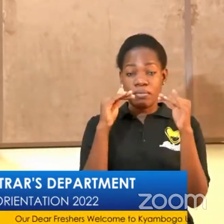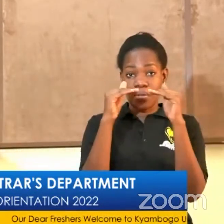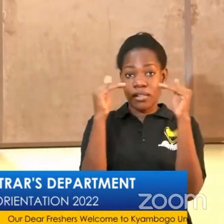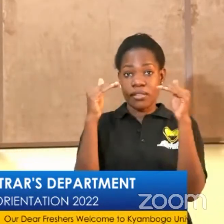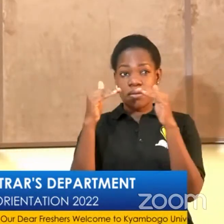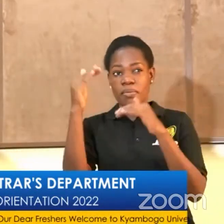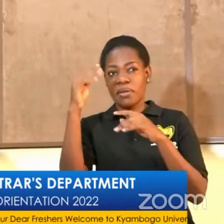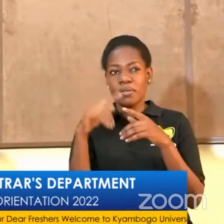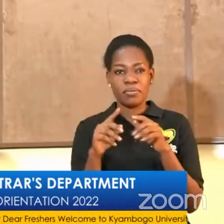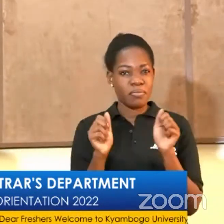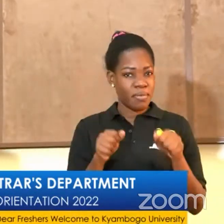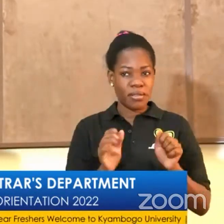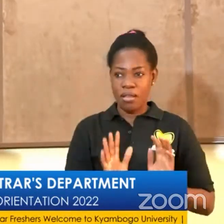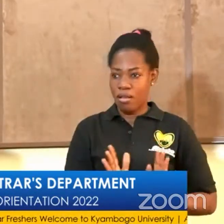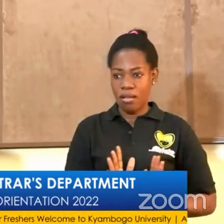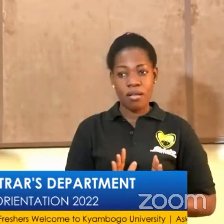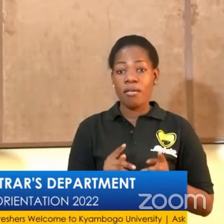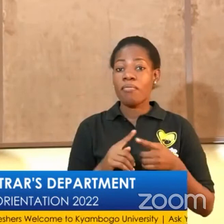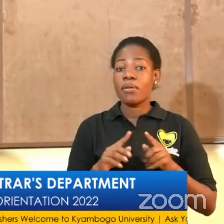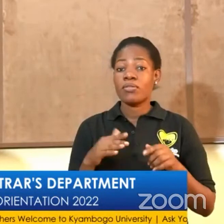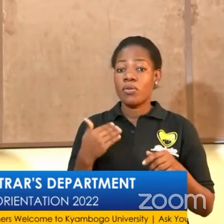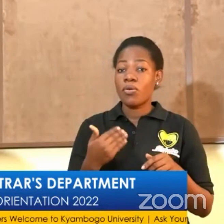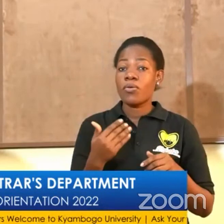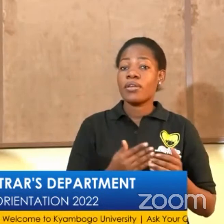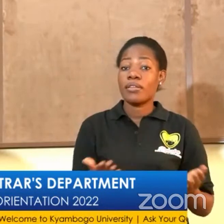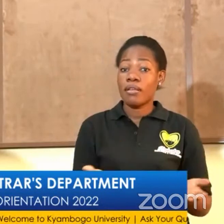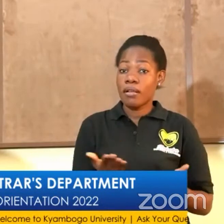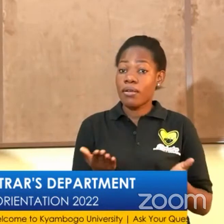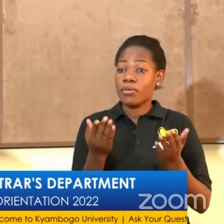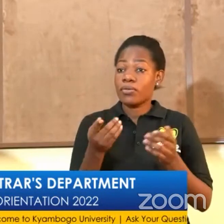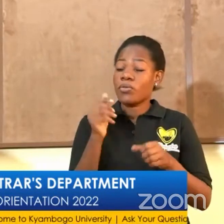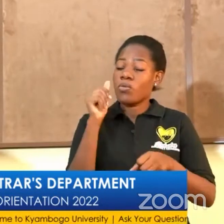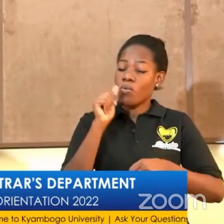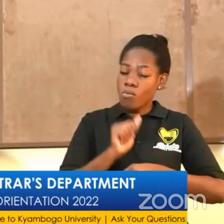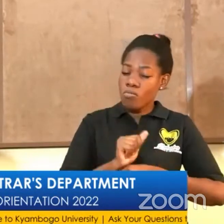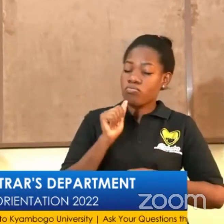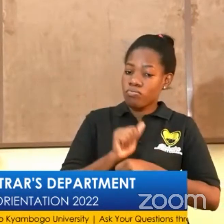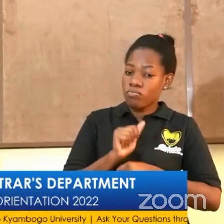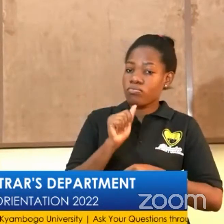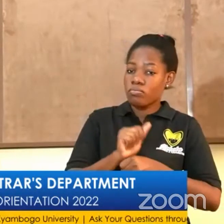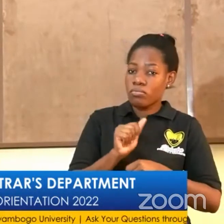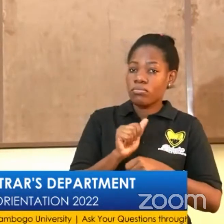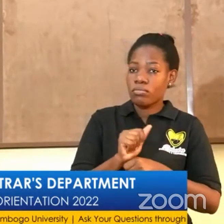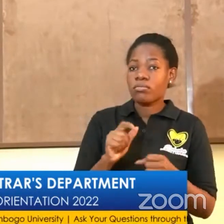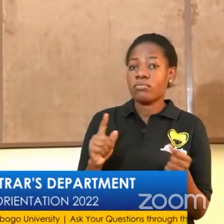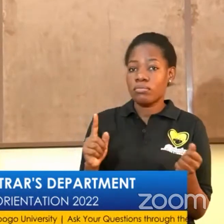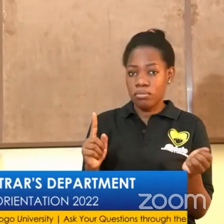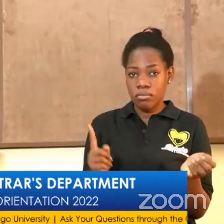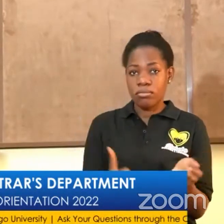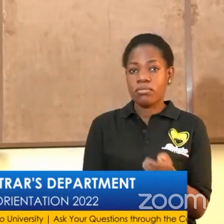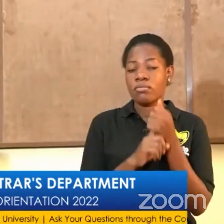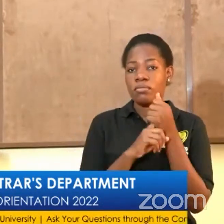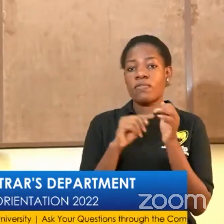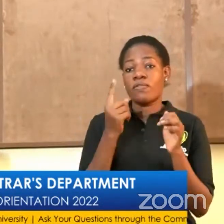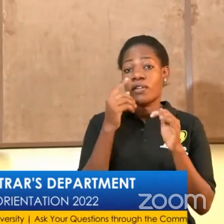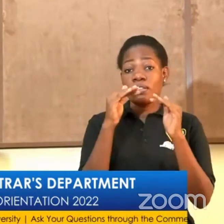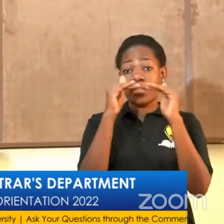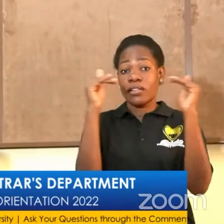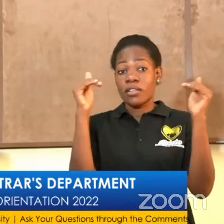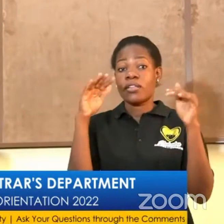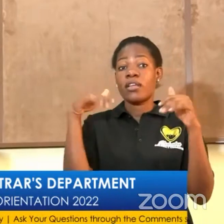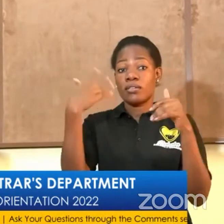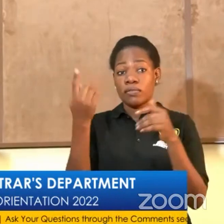retained, but we encourage you to work hard and score such, and you apply